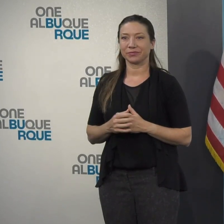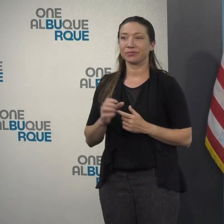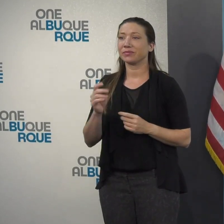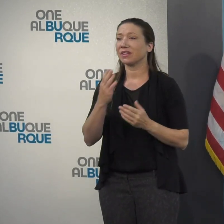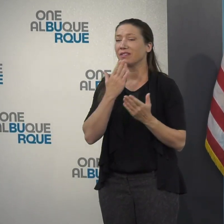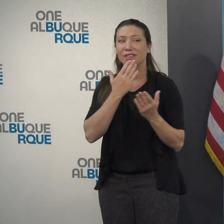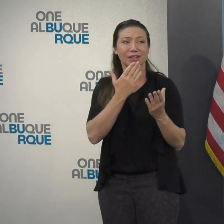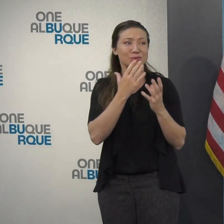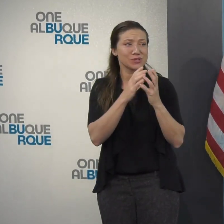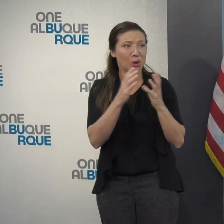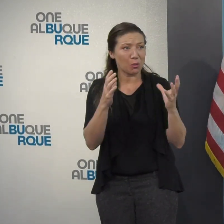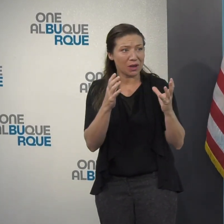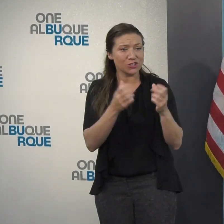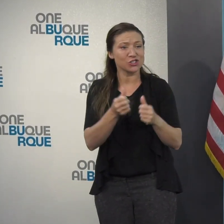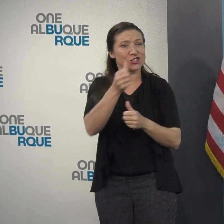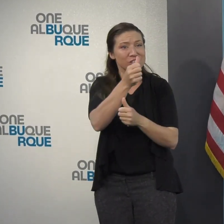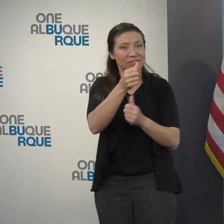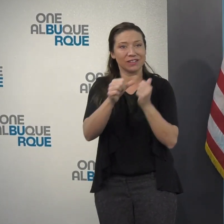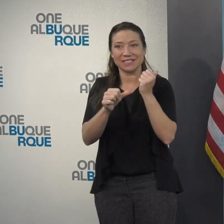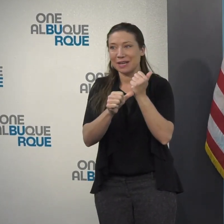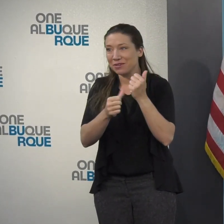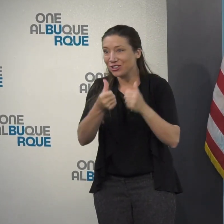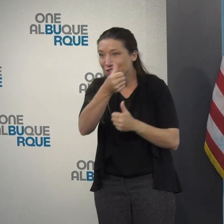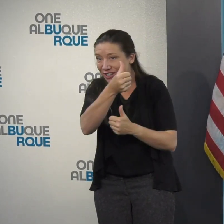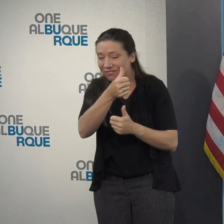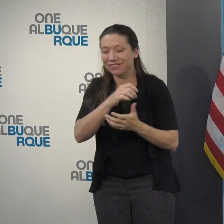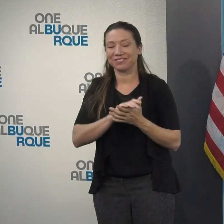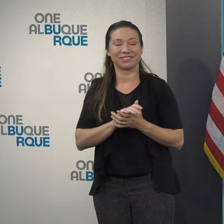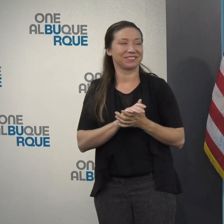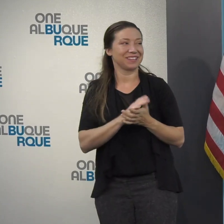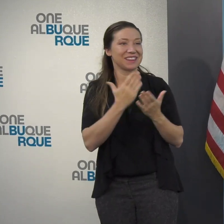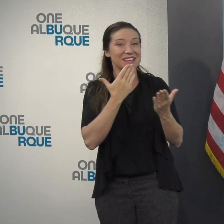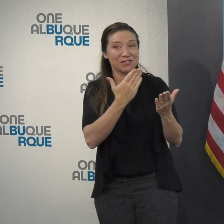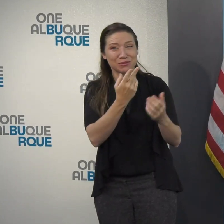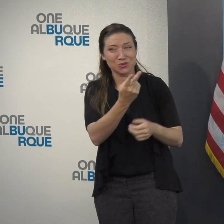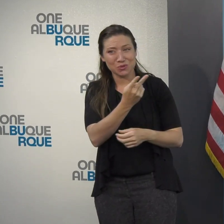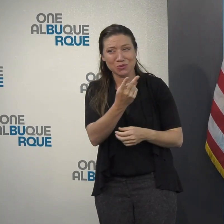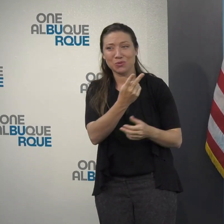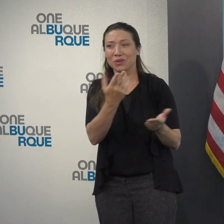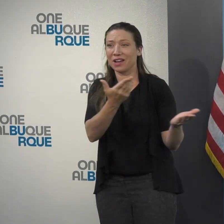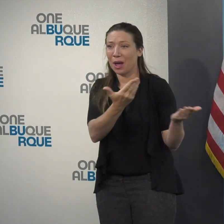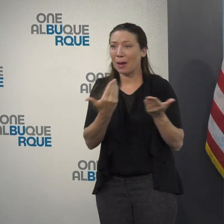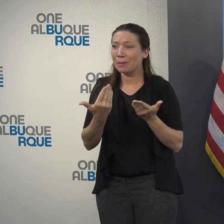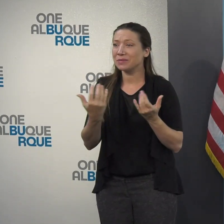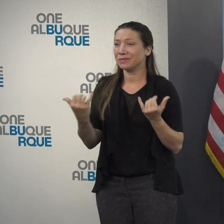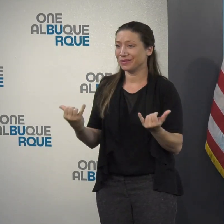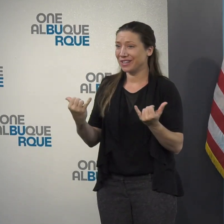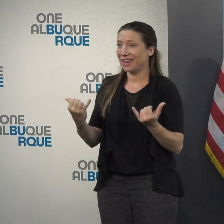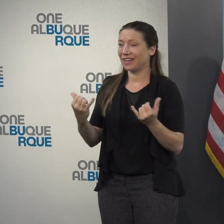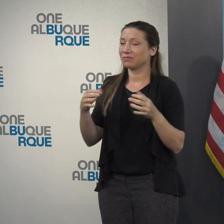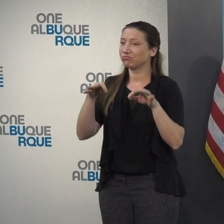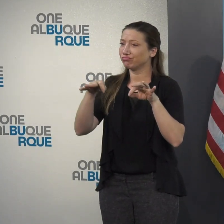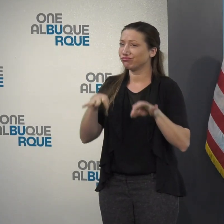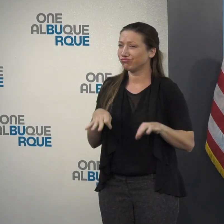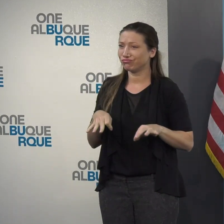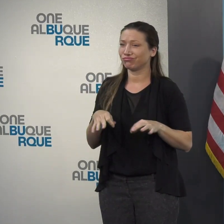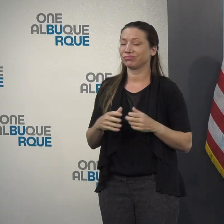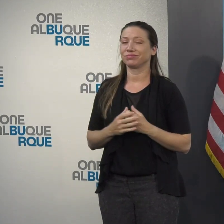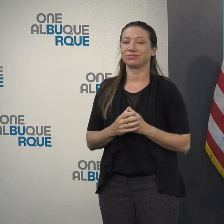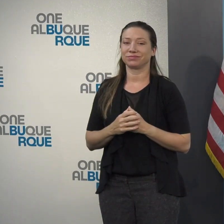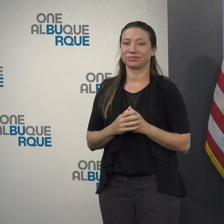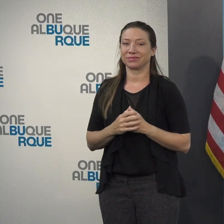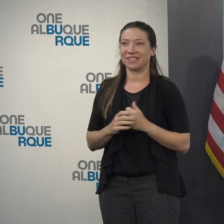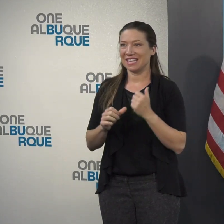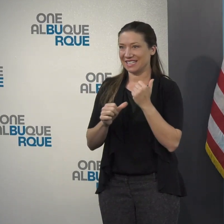Thank you so much, Chief and Deputy Chief, and again, grateful to have you both and for your public service today. And Deputy